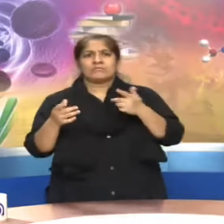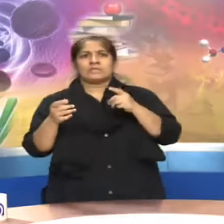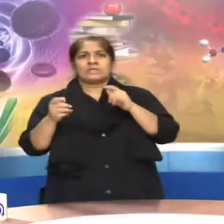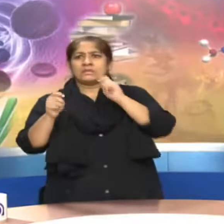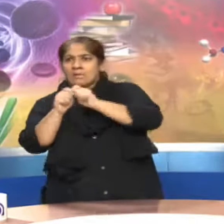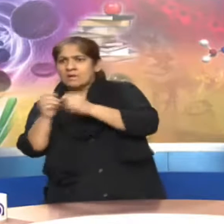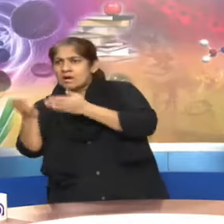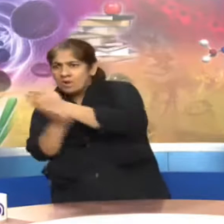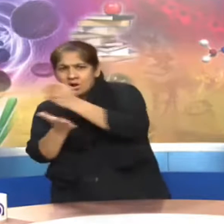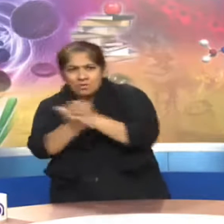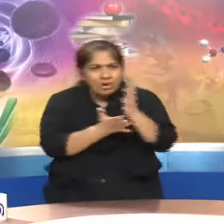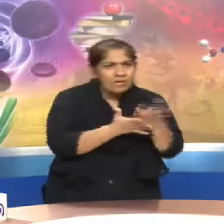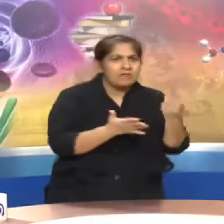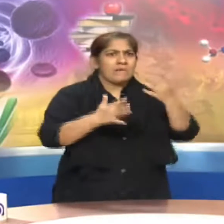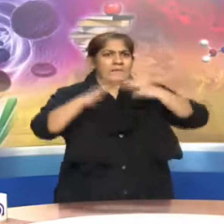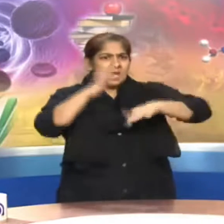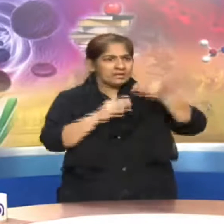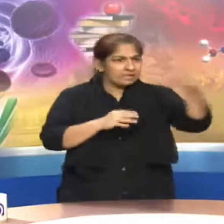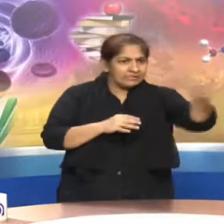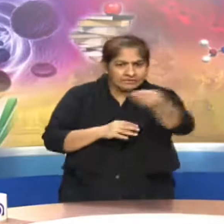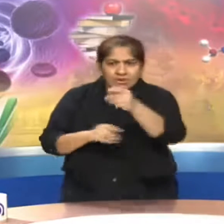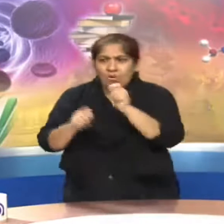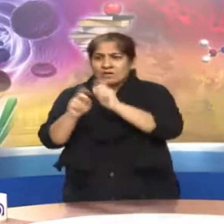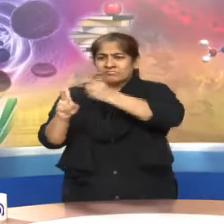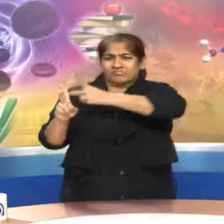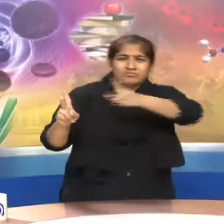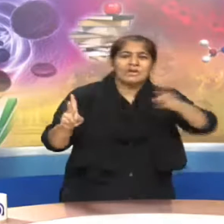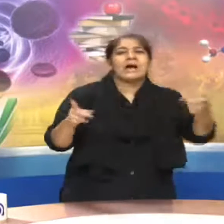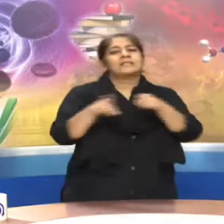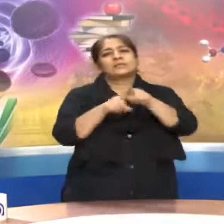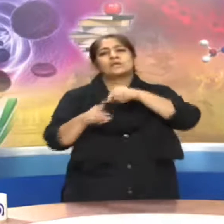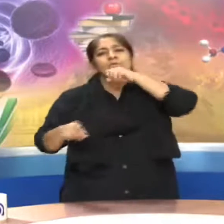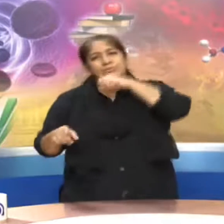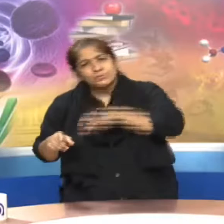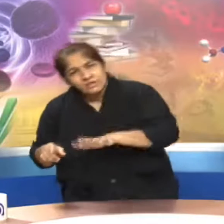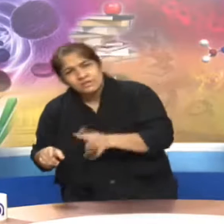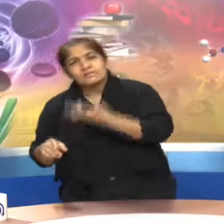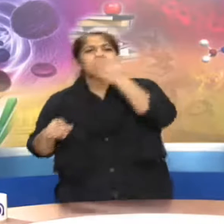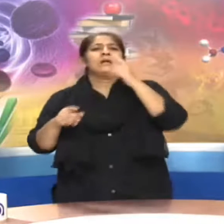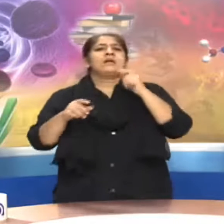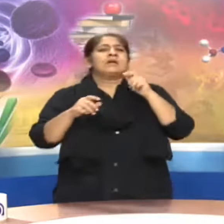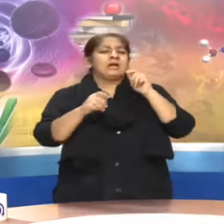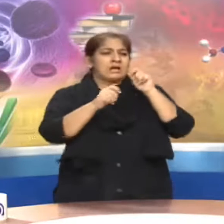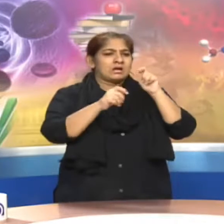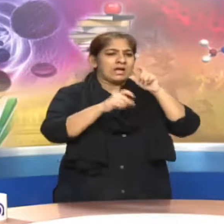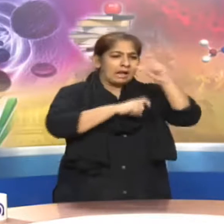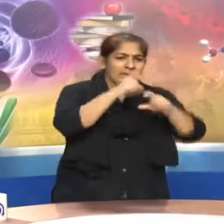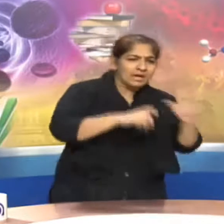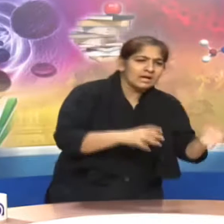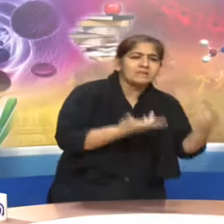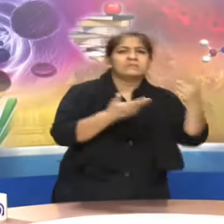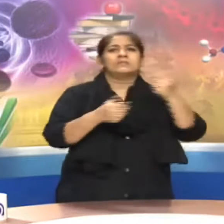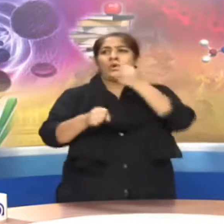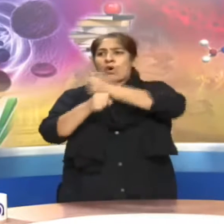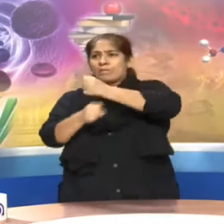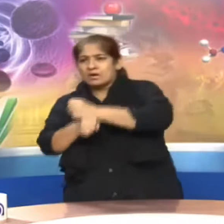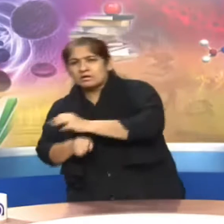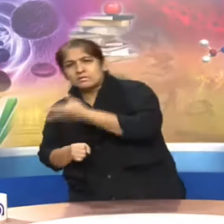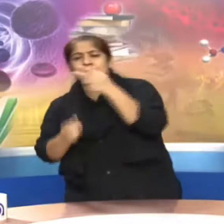So supervision is important to improve the quality of leadership. In any school, in